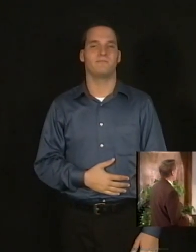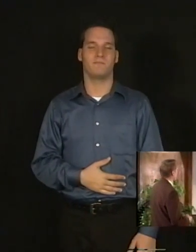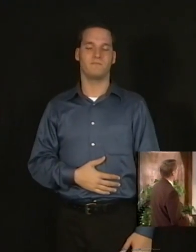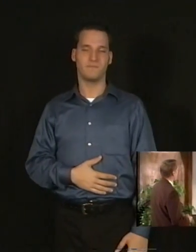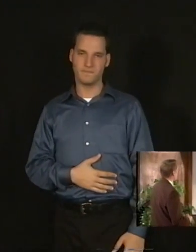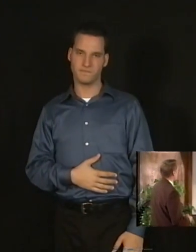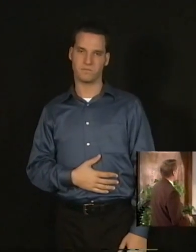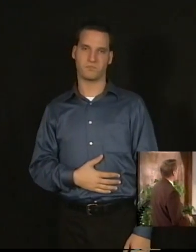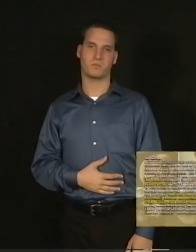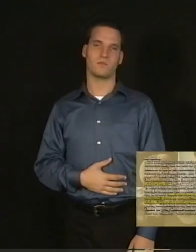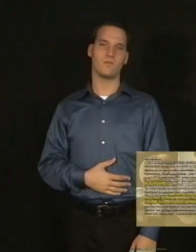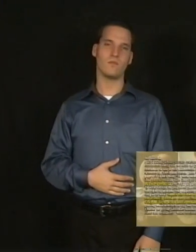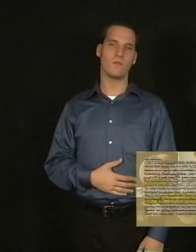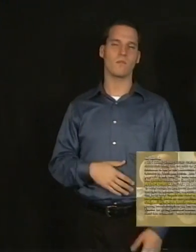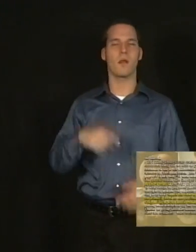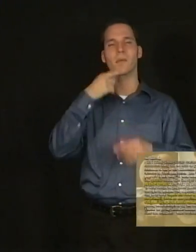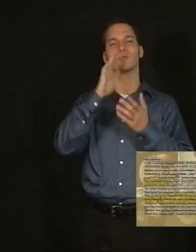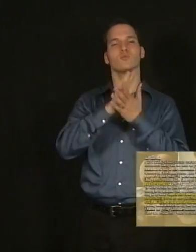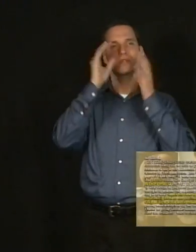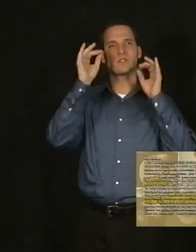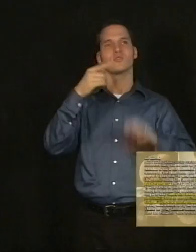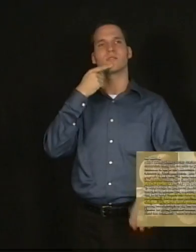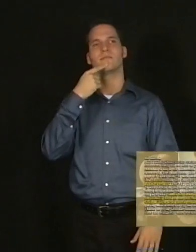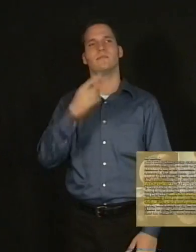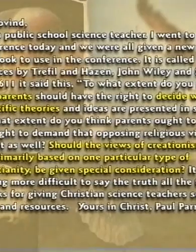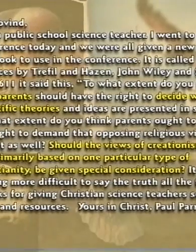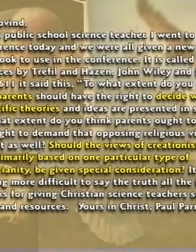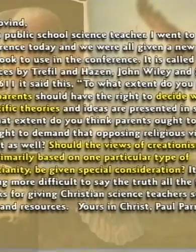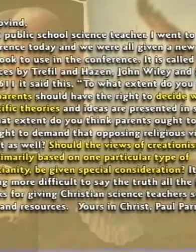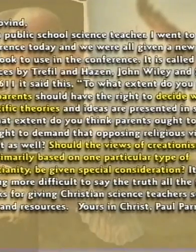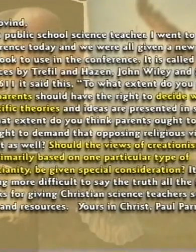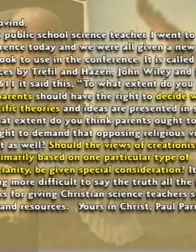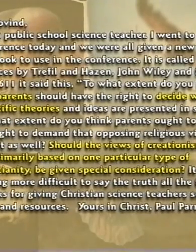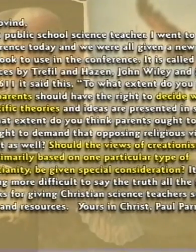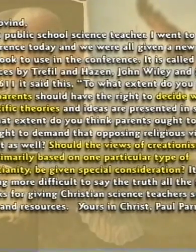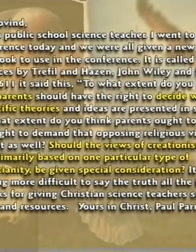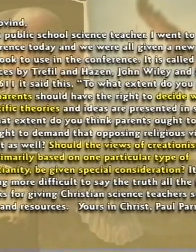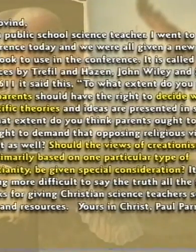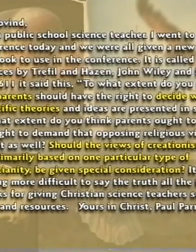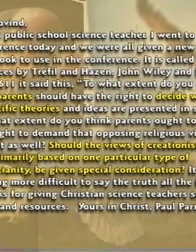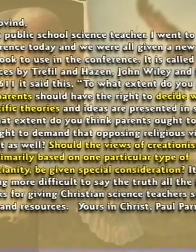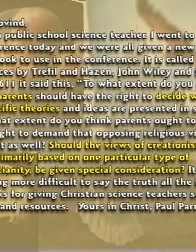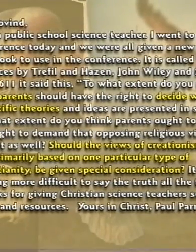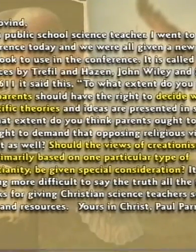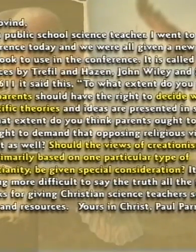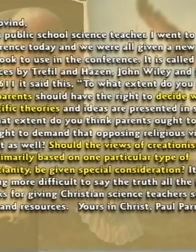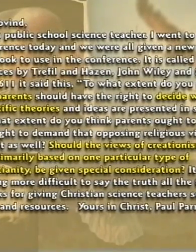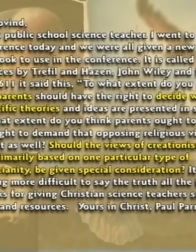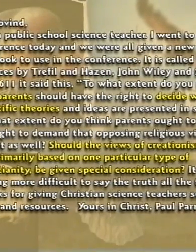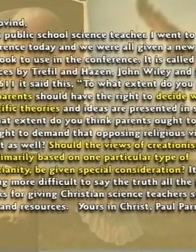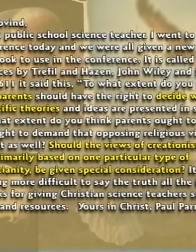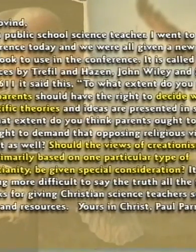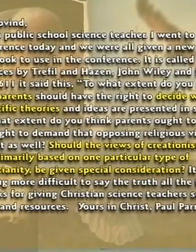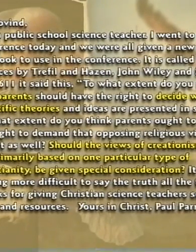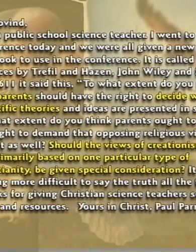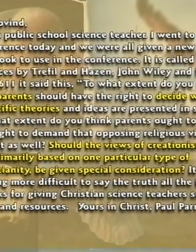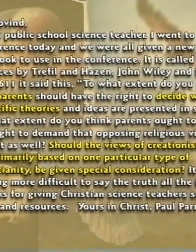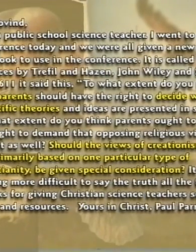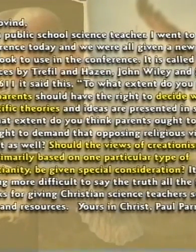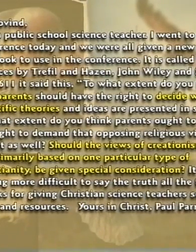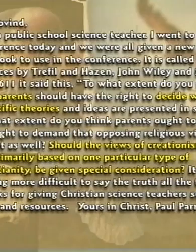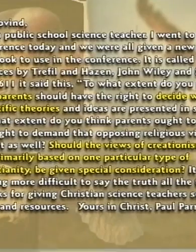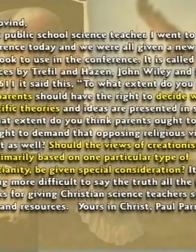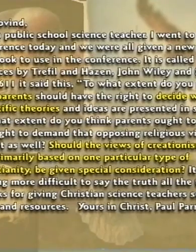This public school teacher said, I'm a public school teacher, Mr. Hovind. I went to a conference today and we were all given a new science textbook to use in the conference. It's called Sciences